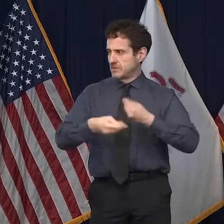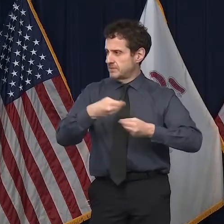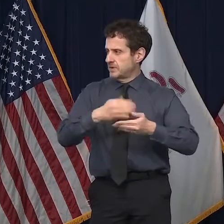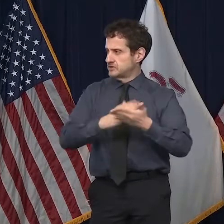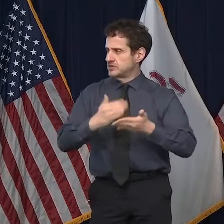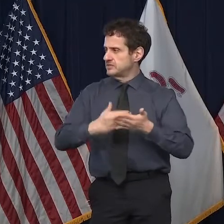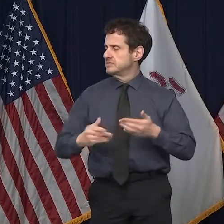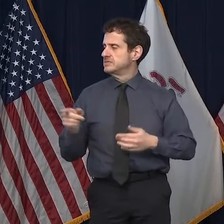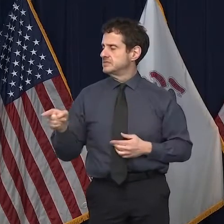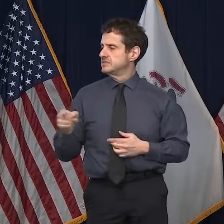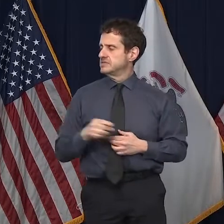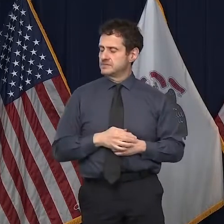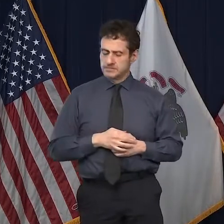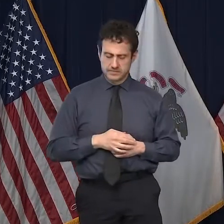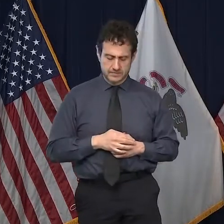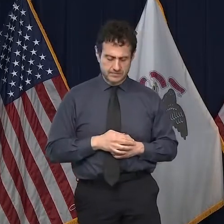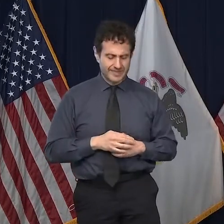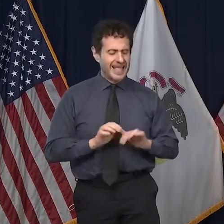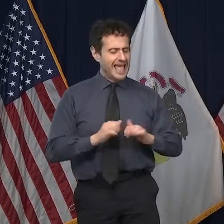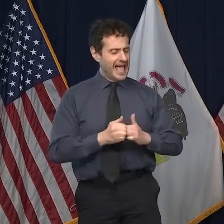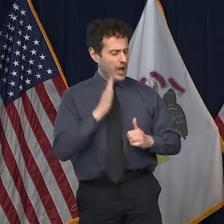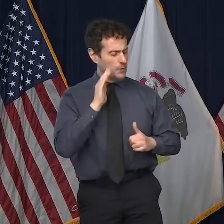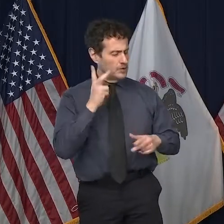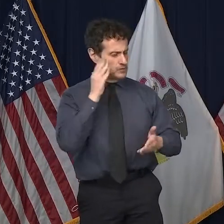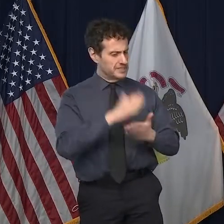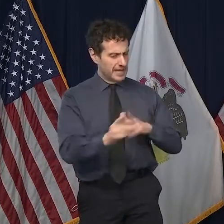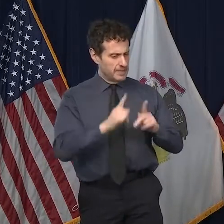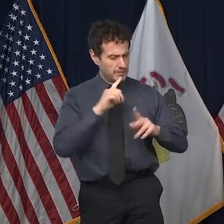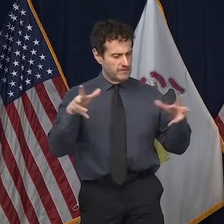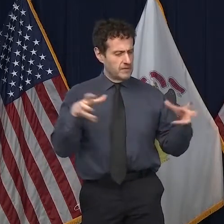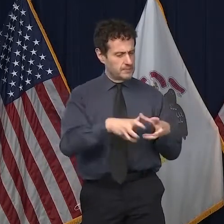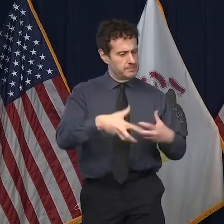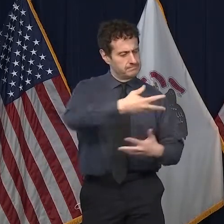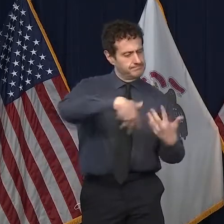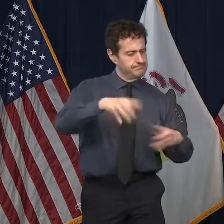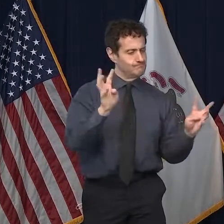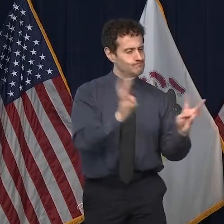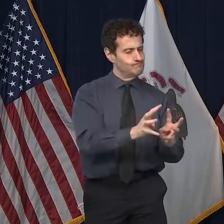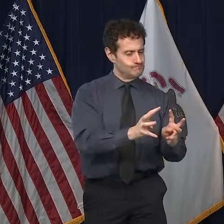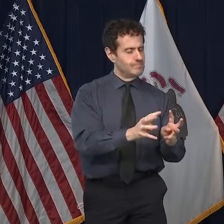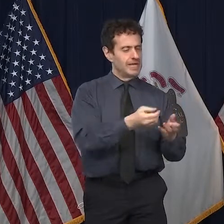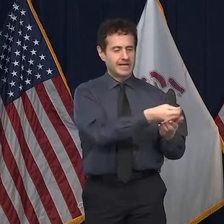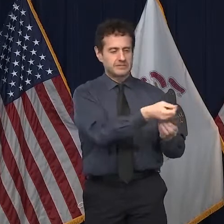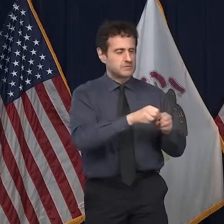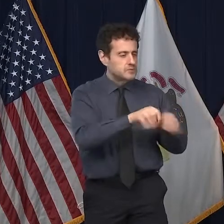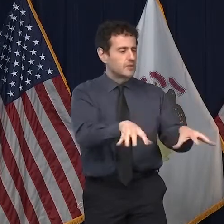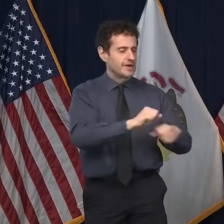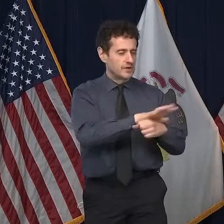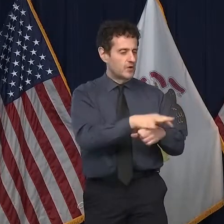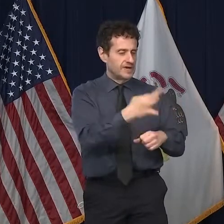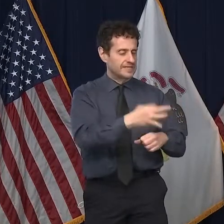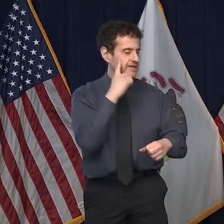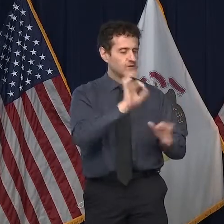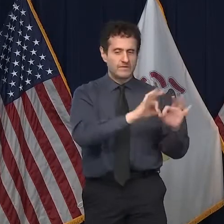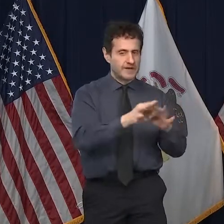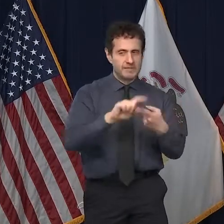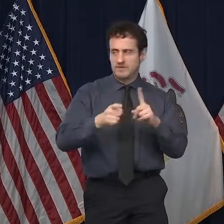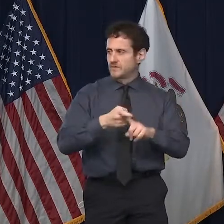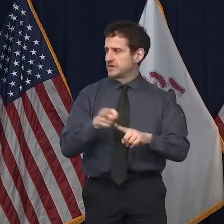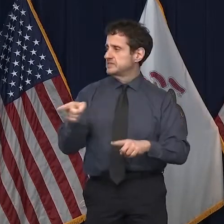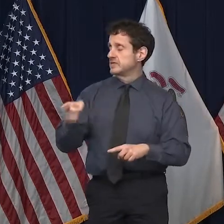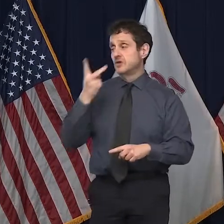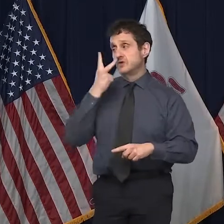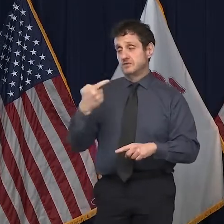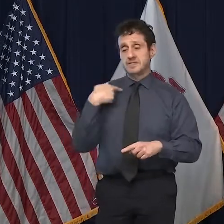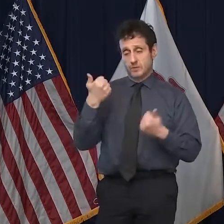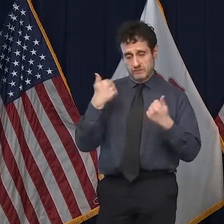interventions will the state take to stop people from gathering in groups and spreading COVID-19 among family and friends? You've seen, what